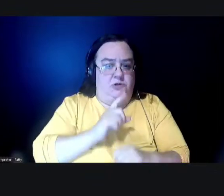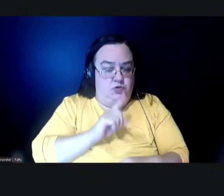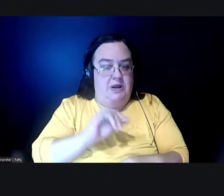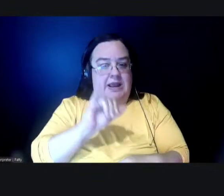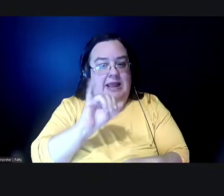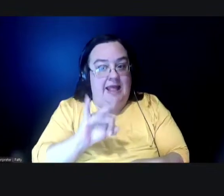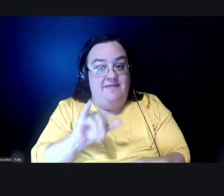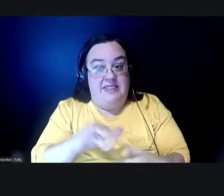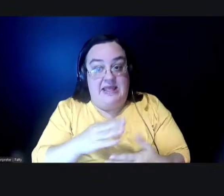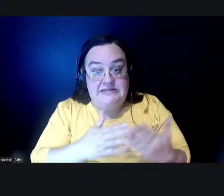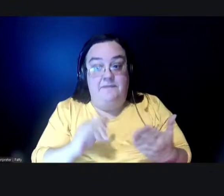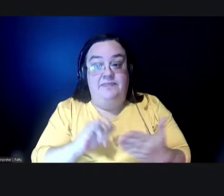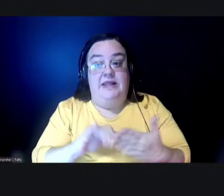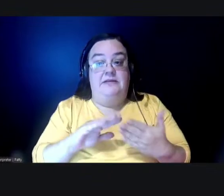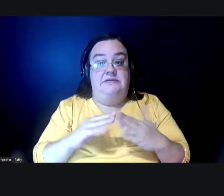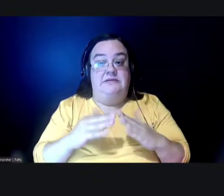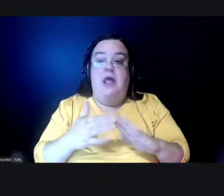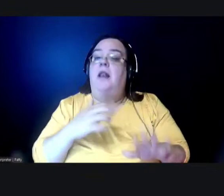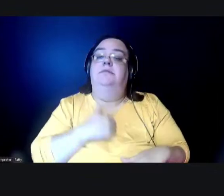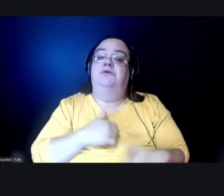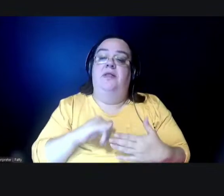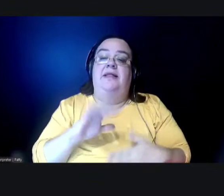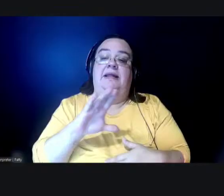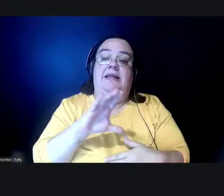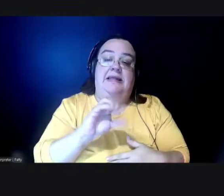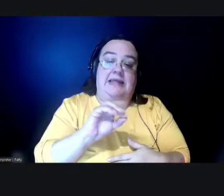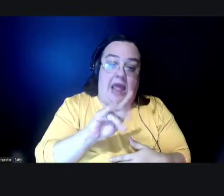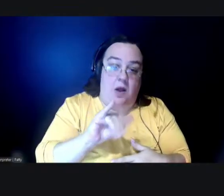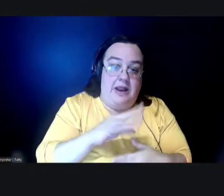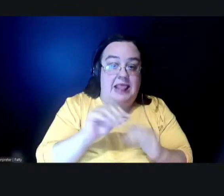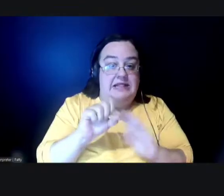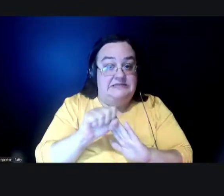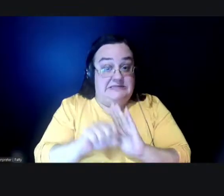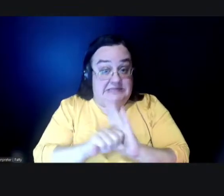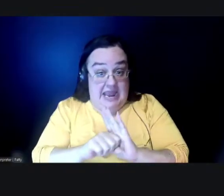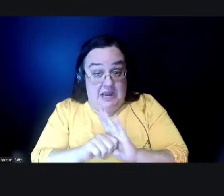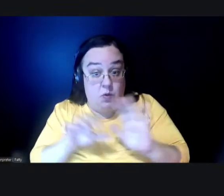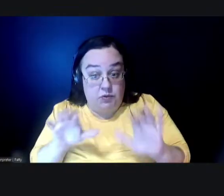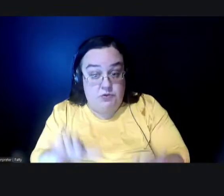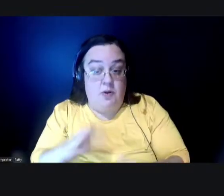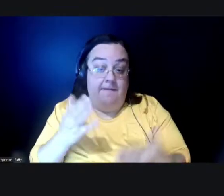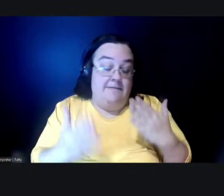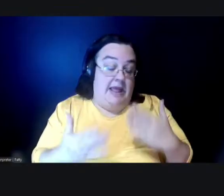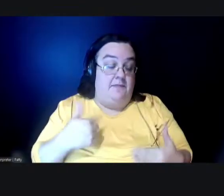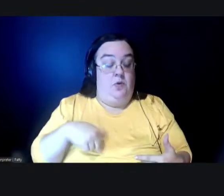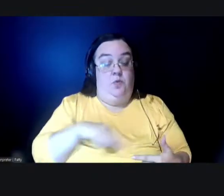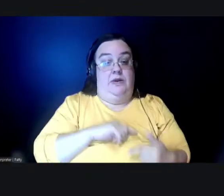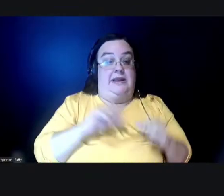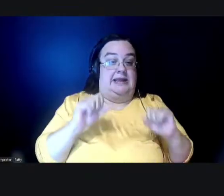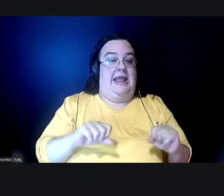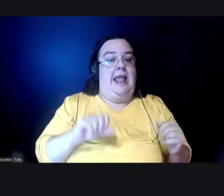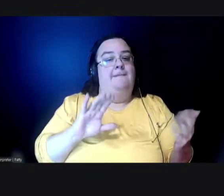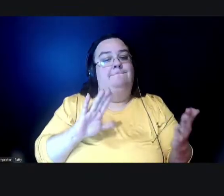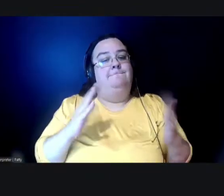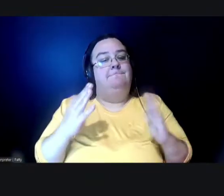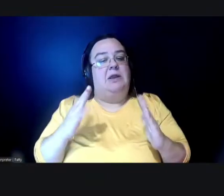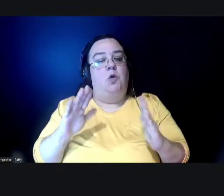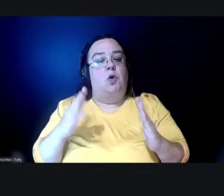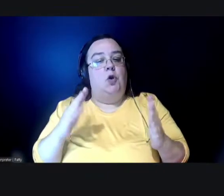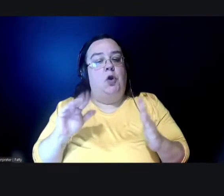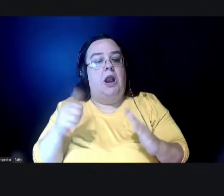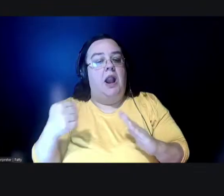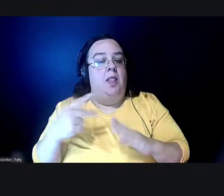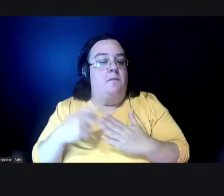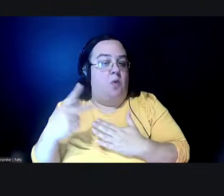the county and the state are doing, then maybe we can mirror another program that we're currently